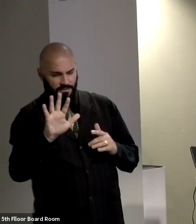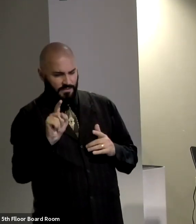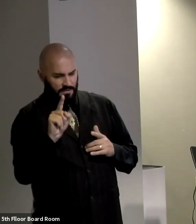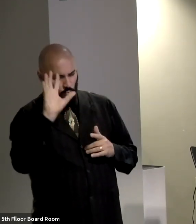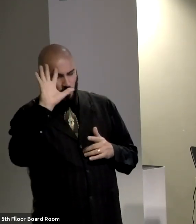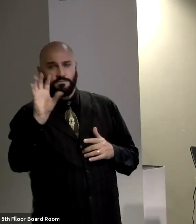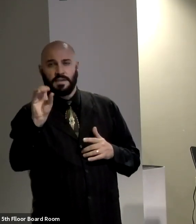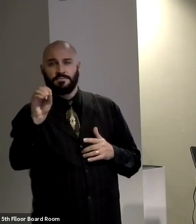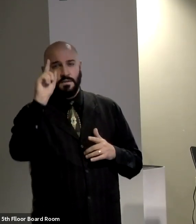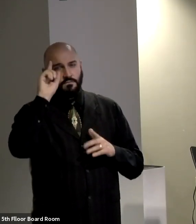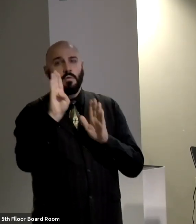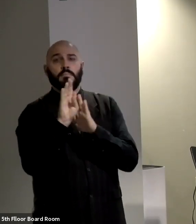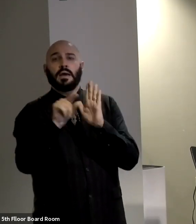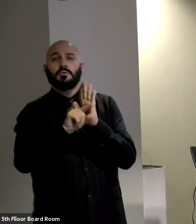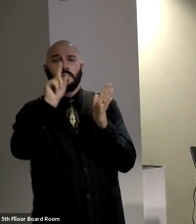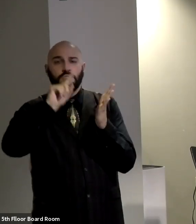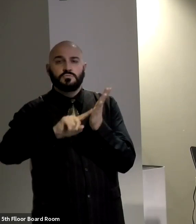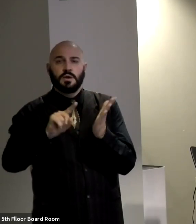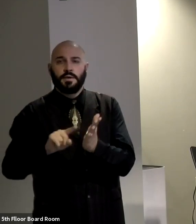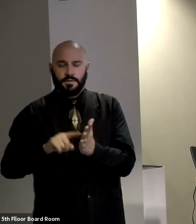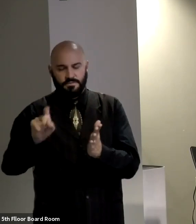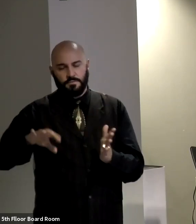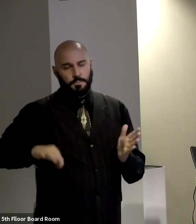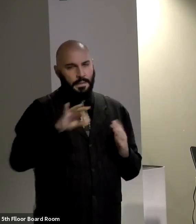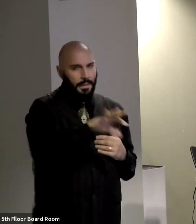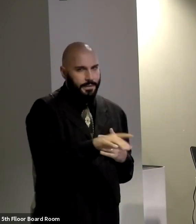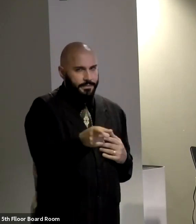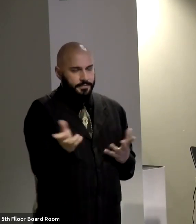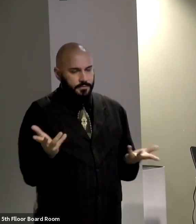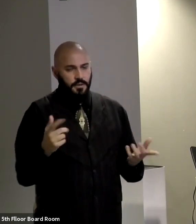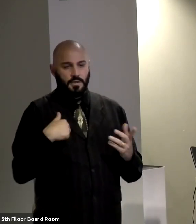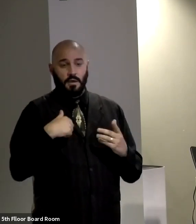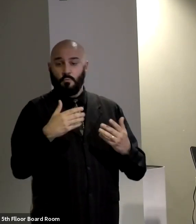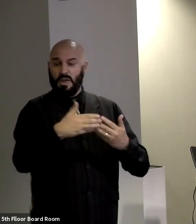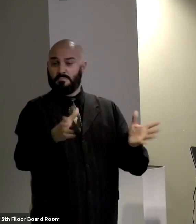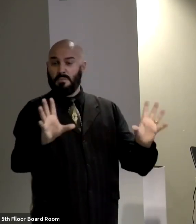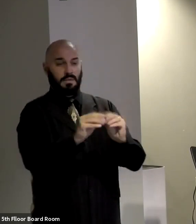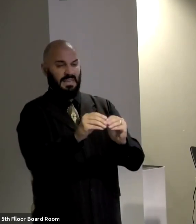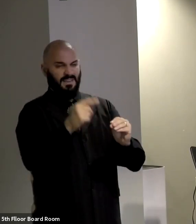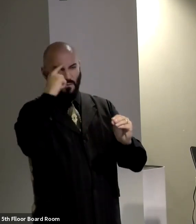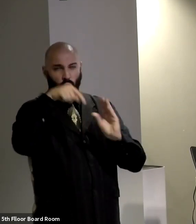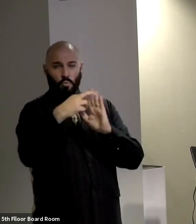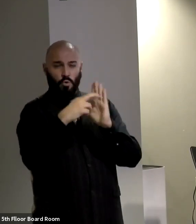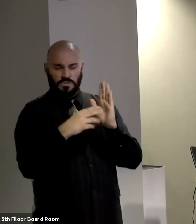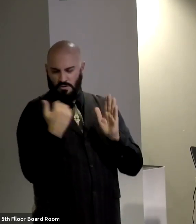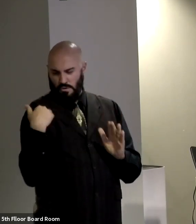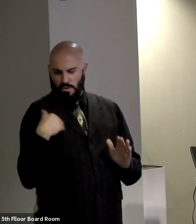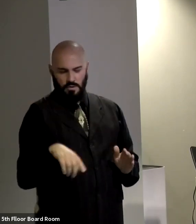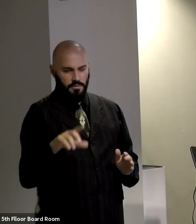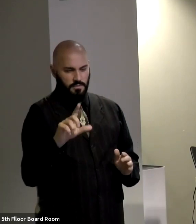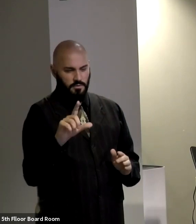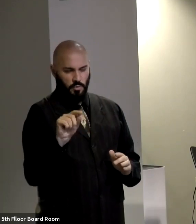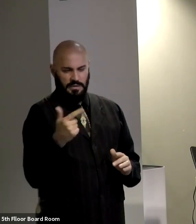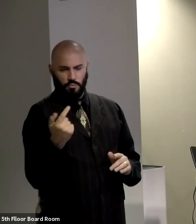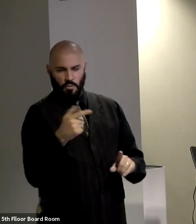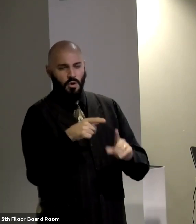$51.50 per background check. A public hearing for the rule was held on October the 13th, 2021 at 10 a.m. via